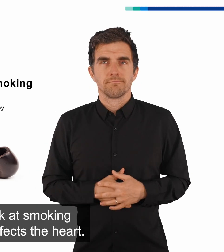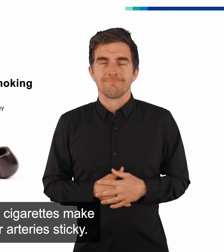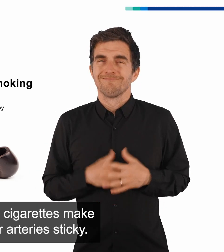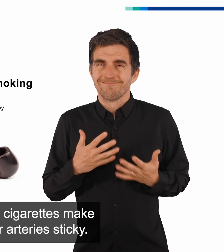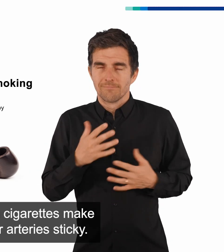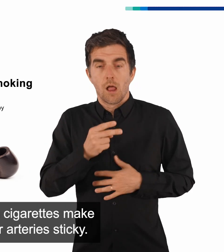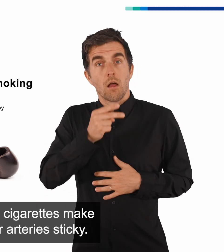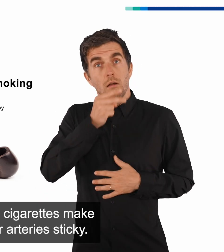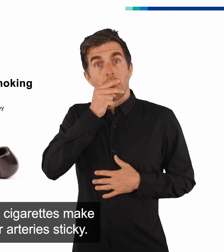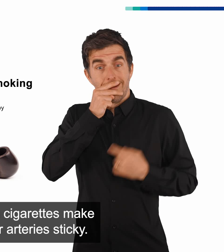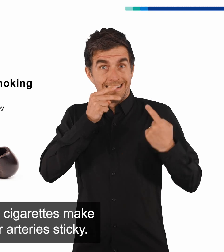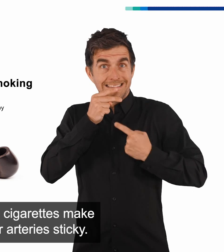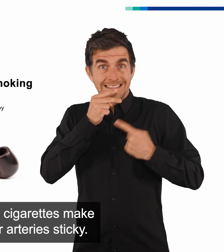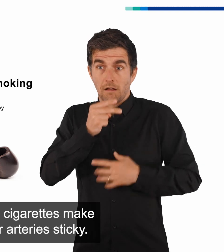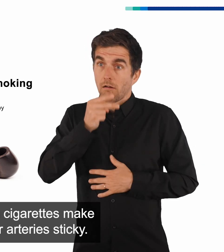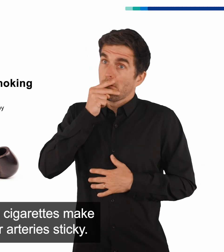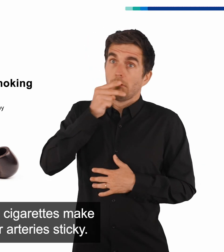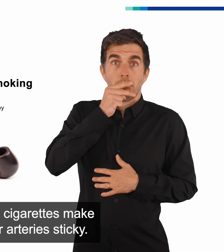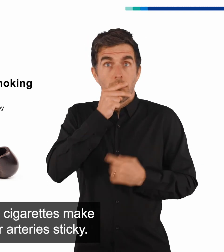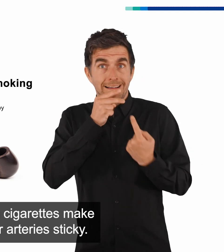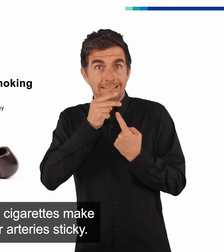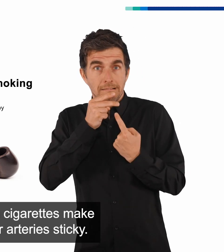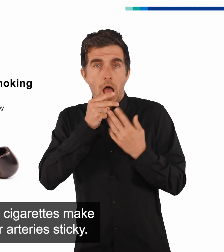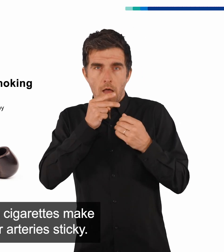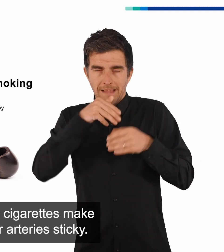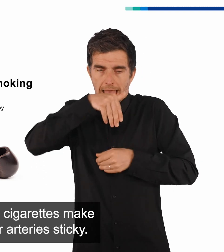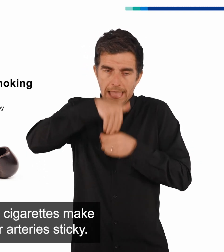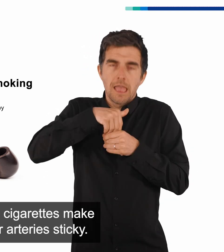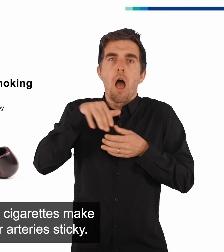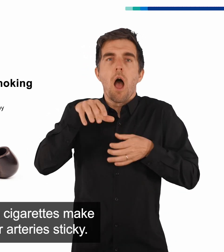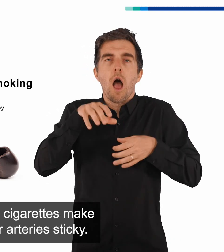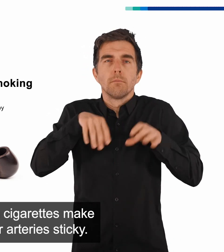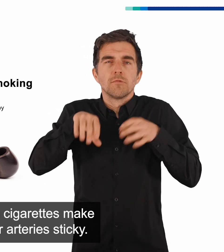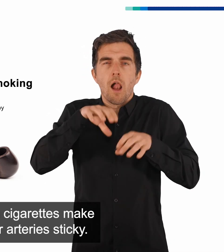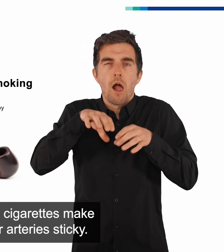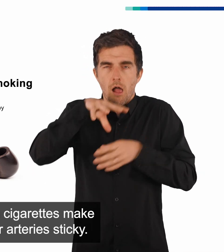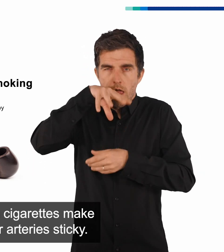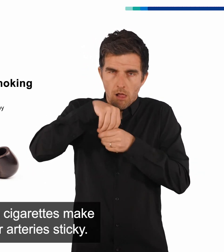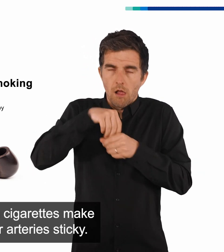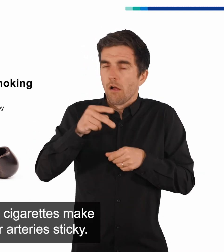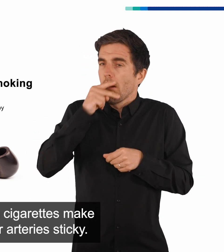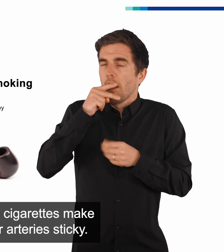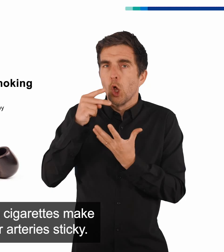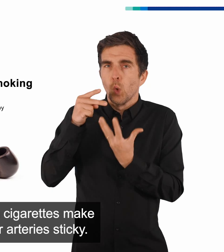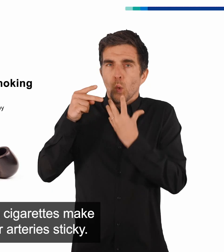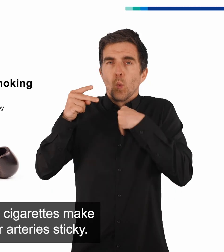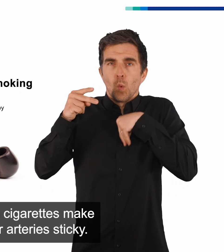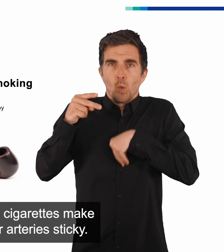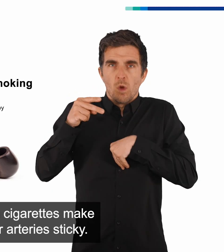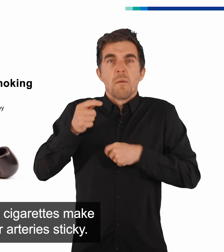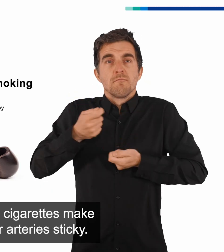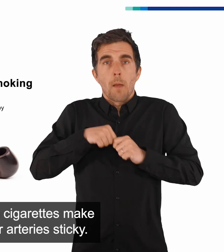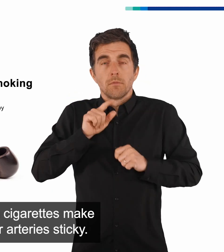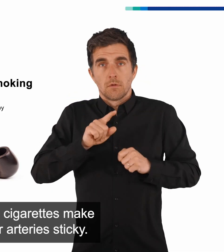The chemicals in cigarettes make the walls of your arteries sticky. This causes fatty material to stick to the walls.